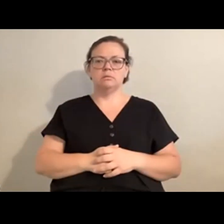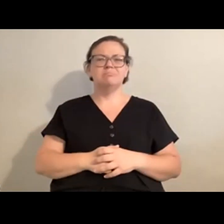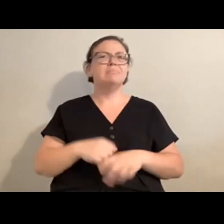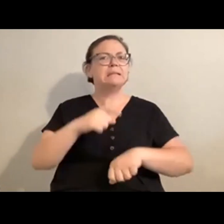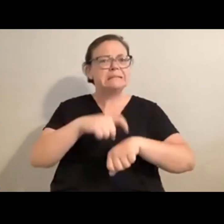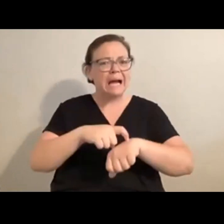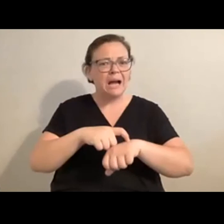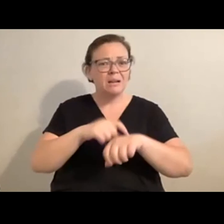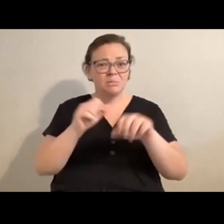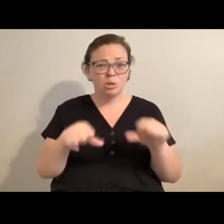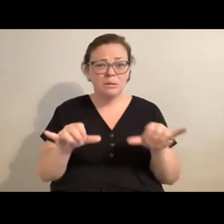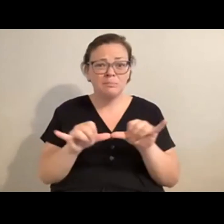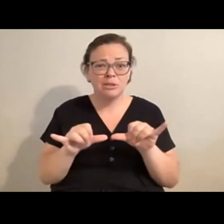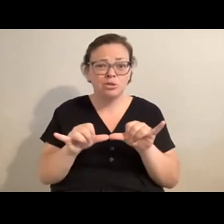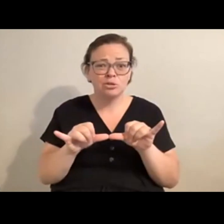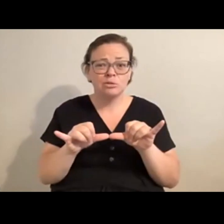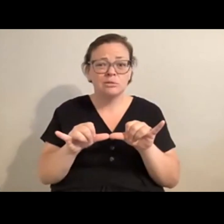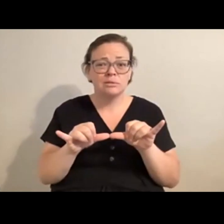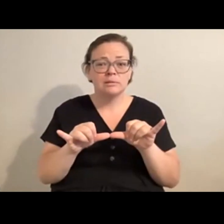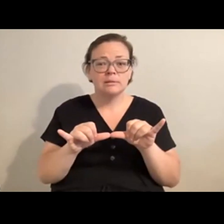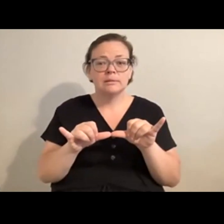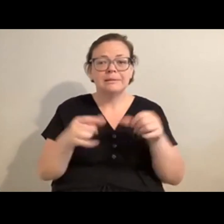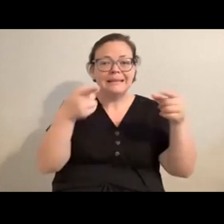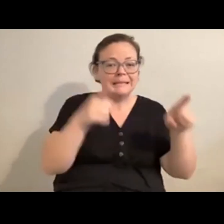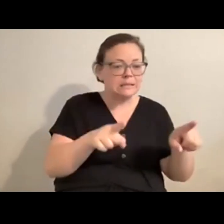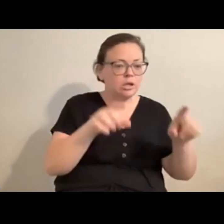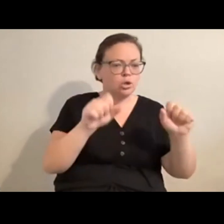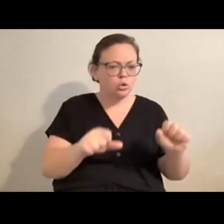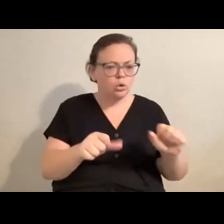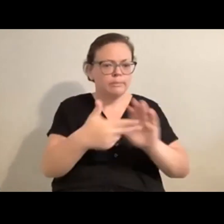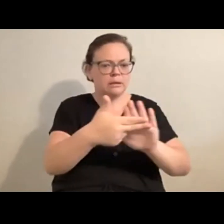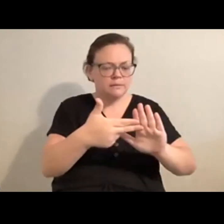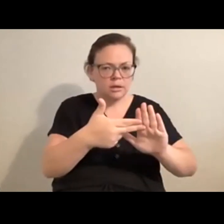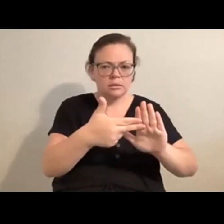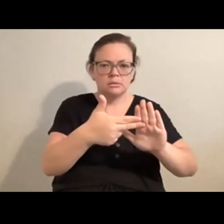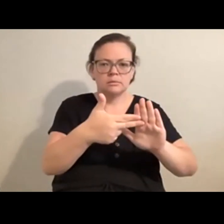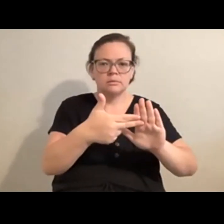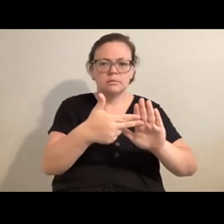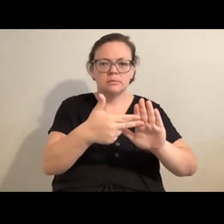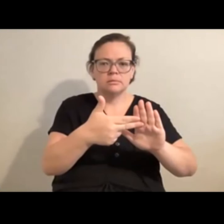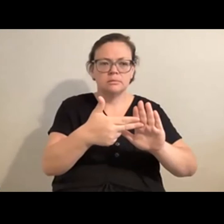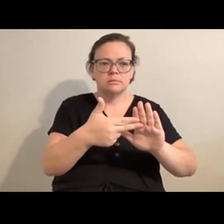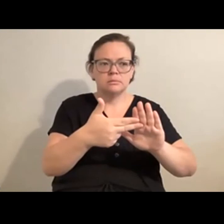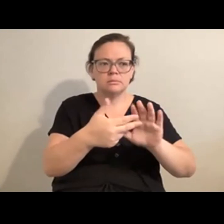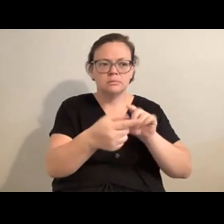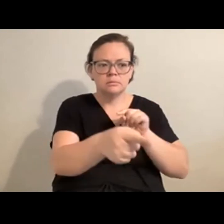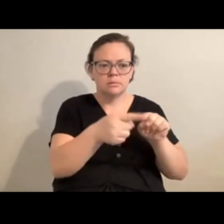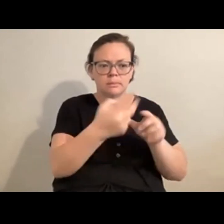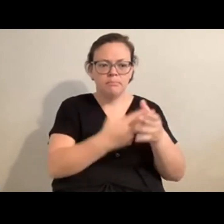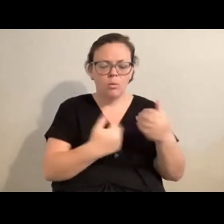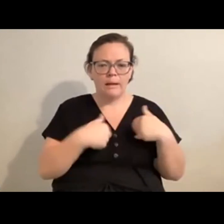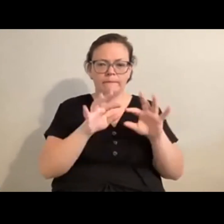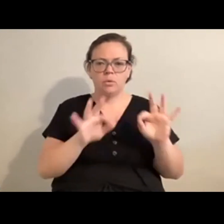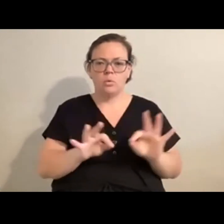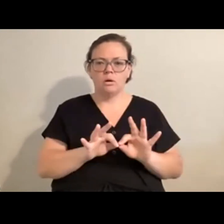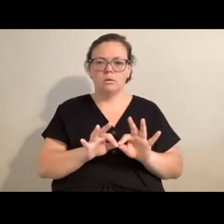Time could be measured. The incident could be defined. Both had a form.